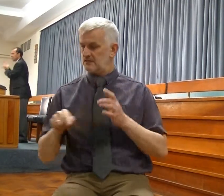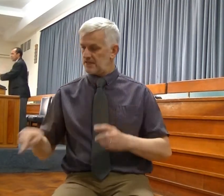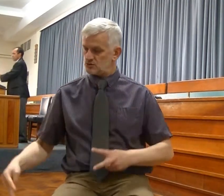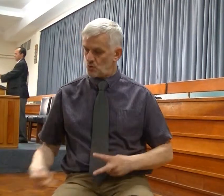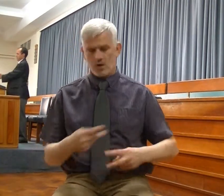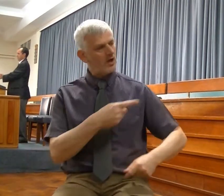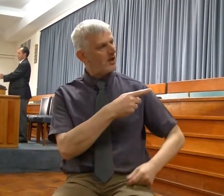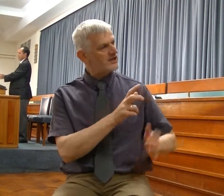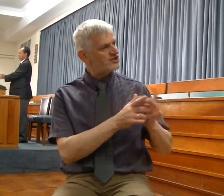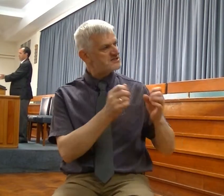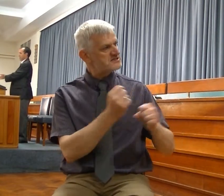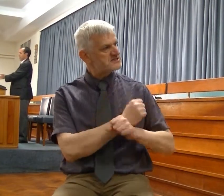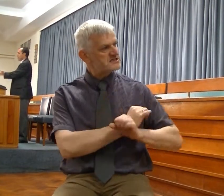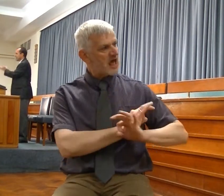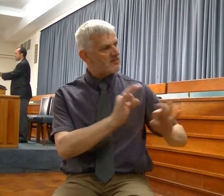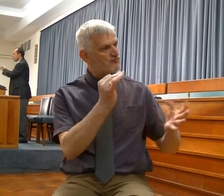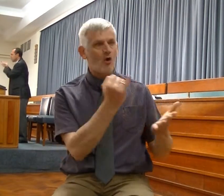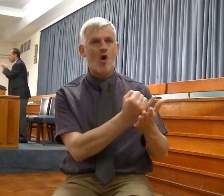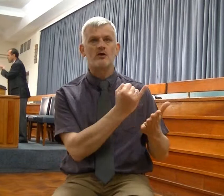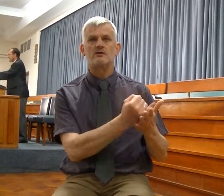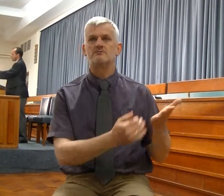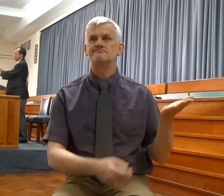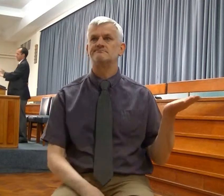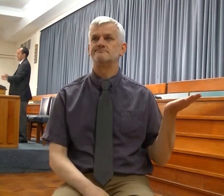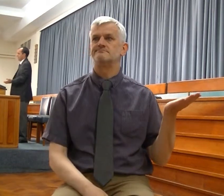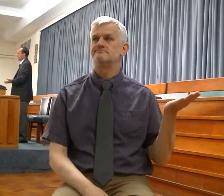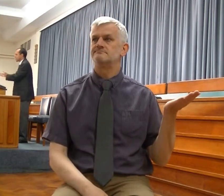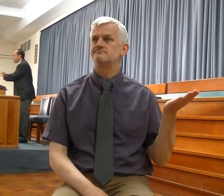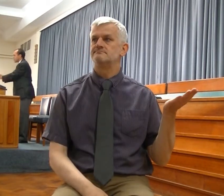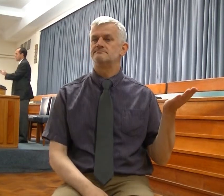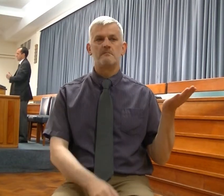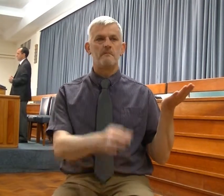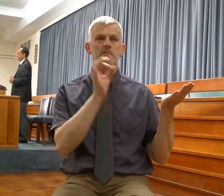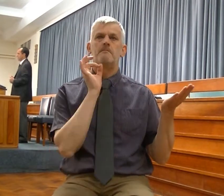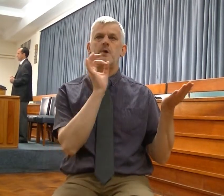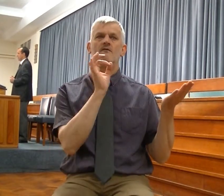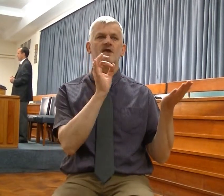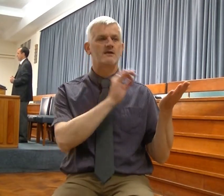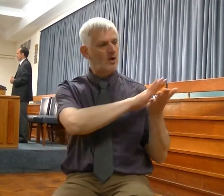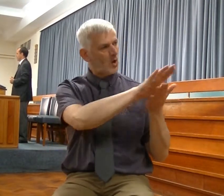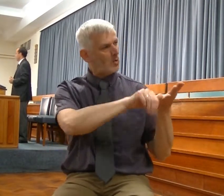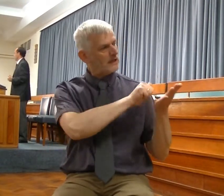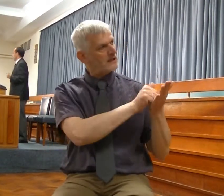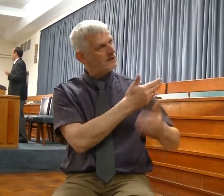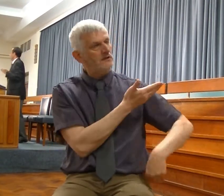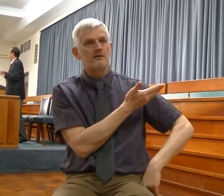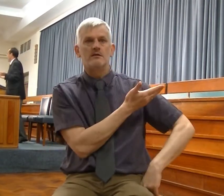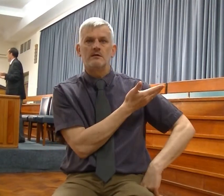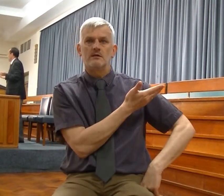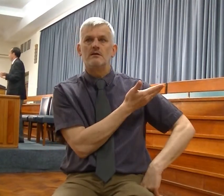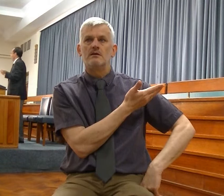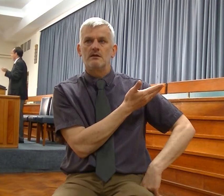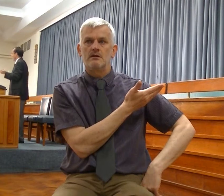that Jesus is innocent. He has done no harm. He's righteous.